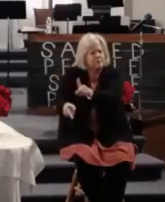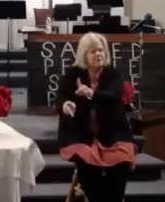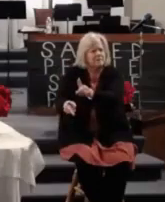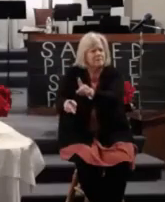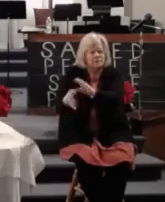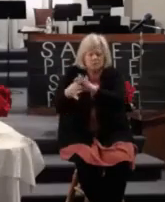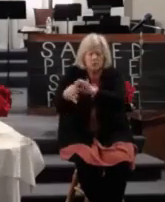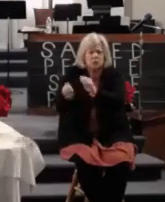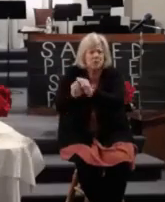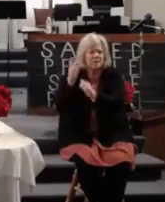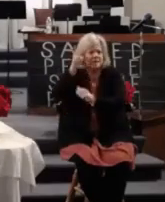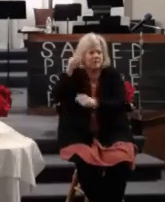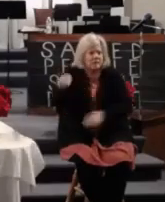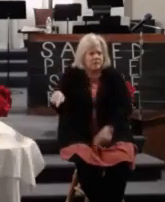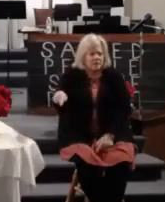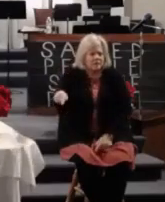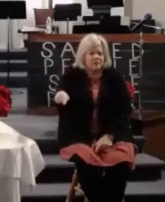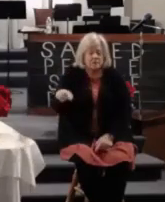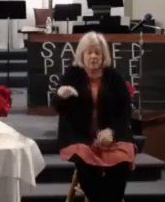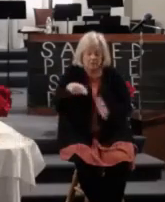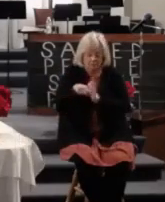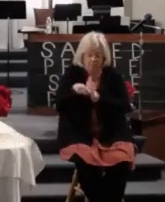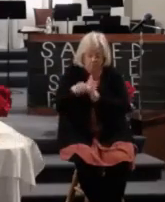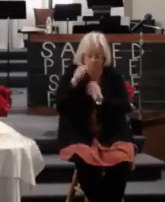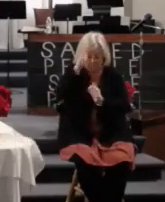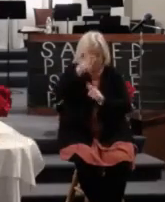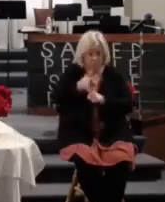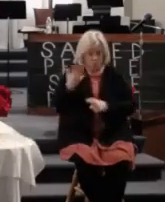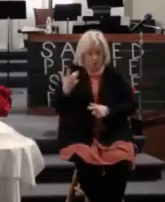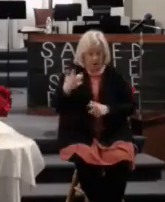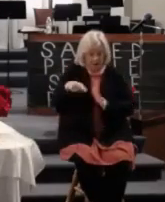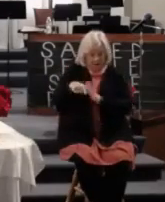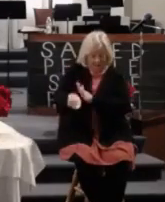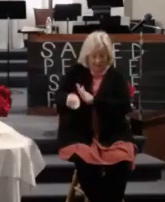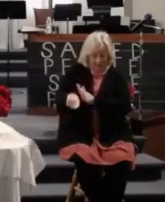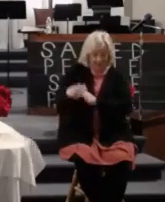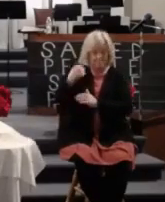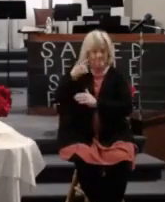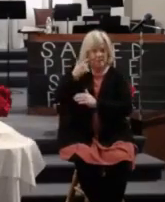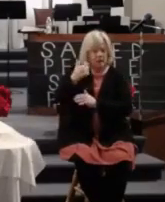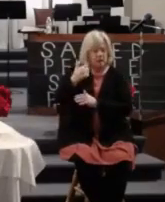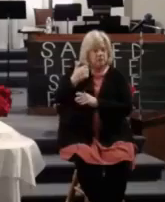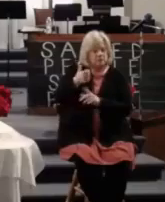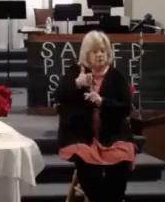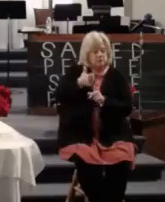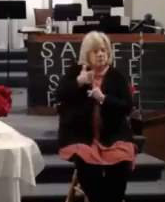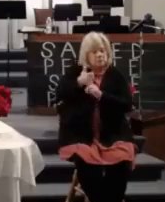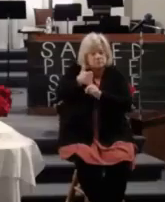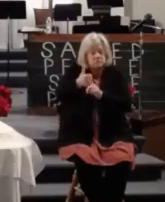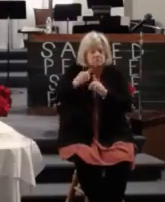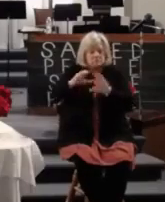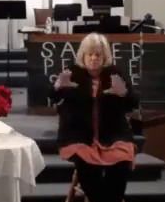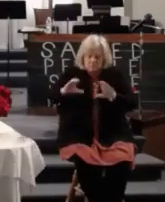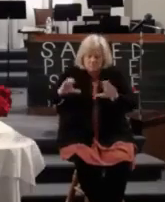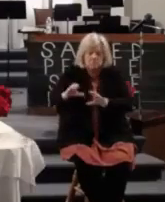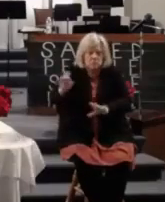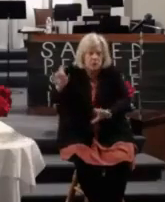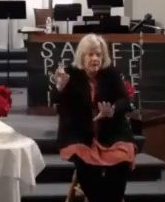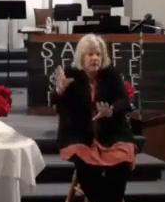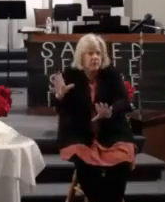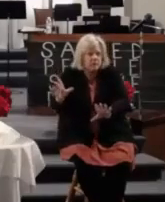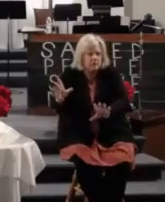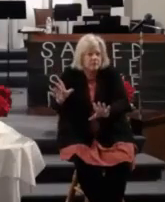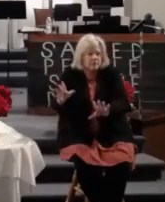brother. And why did he murder him? Because his own actions were evil and his